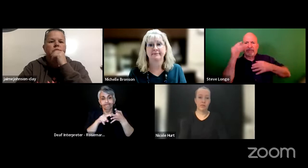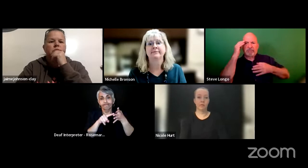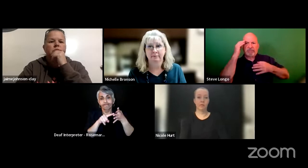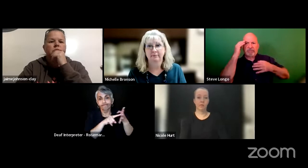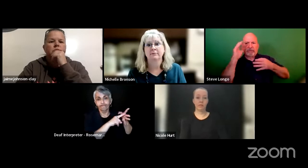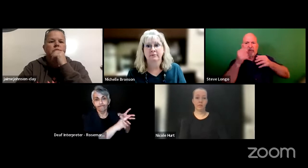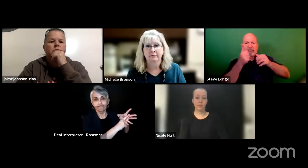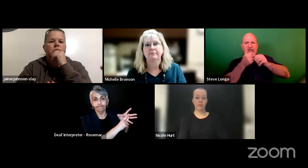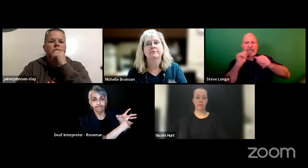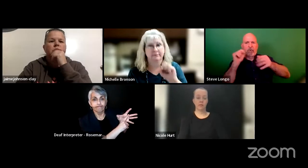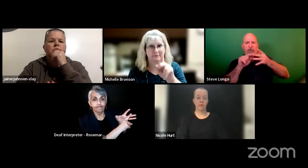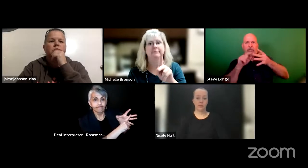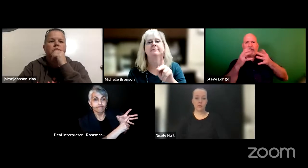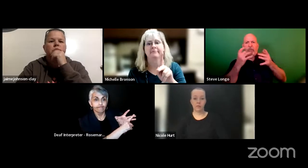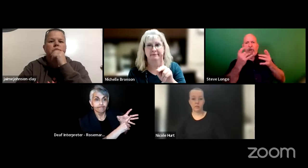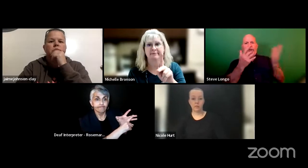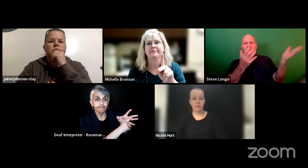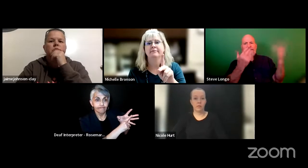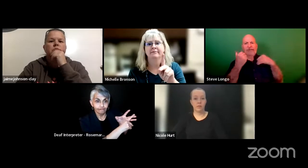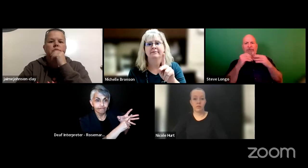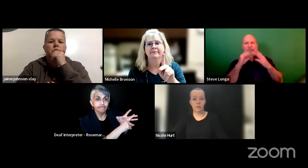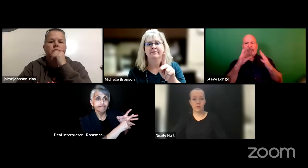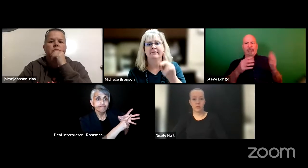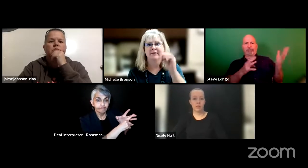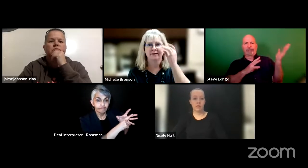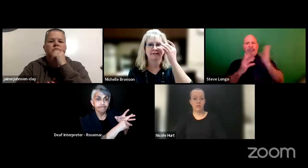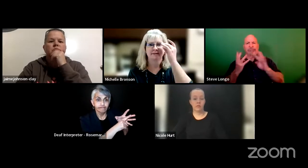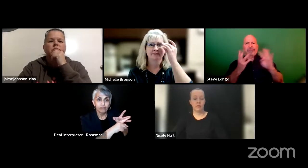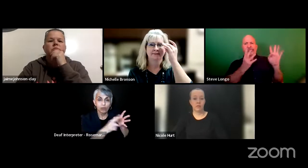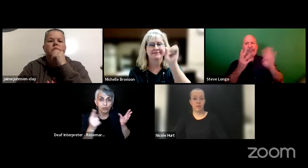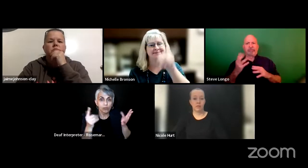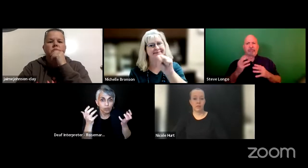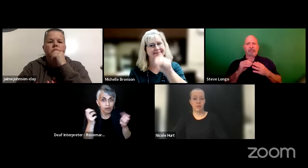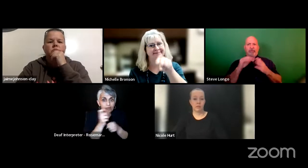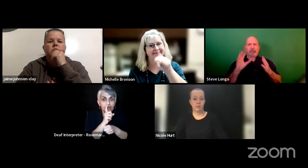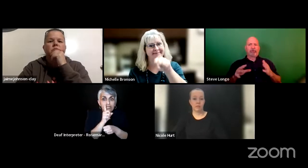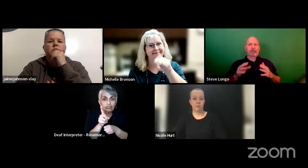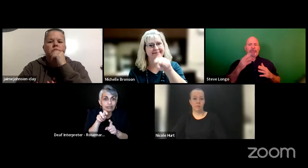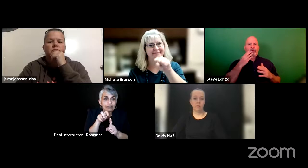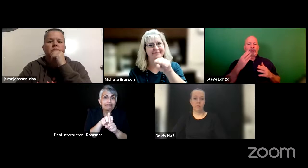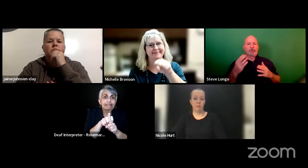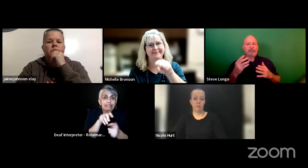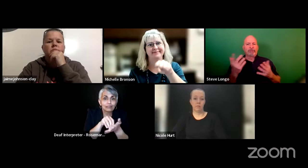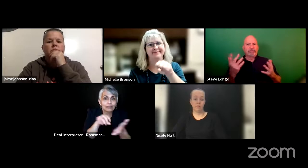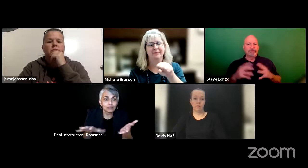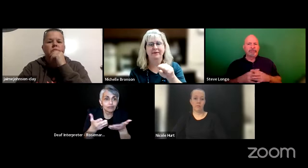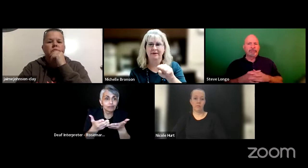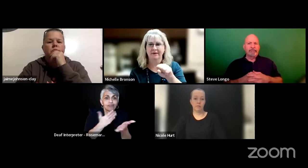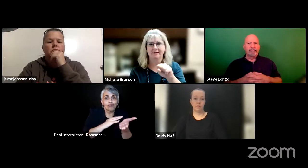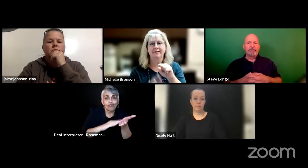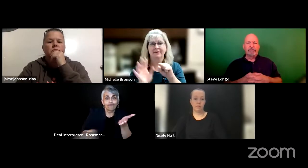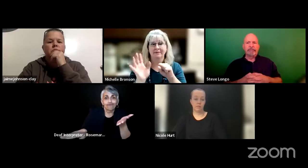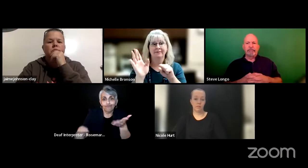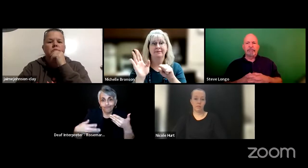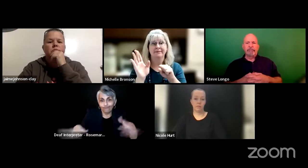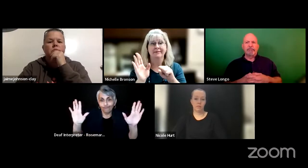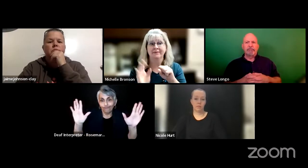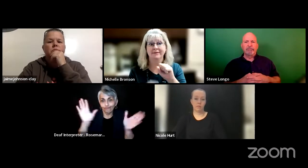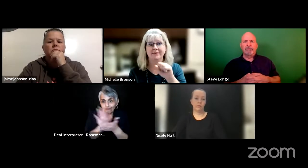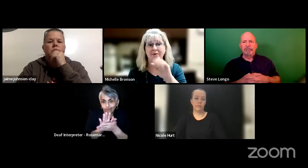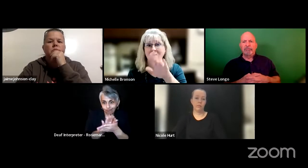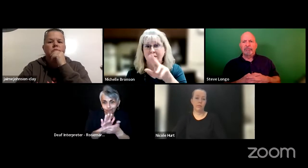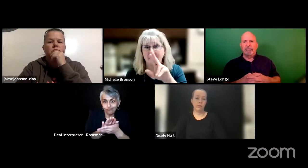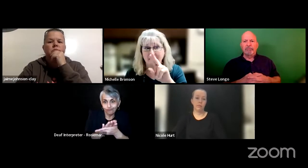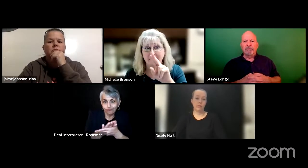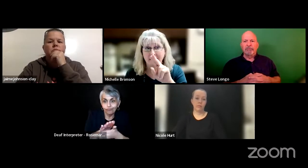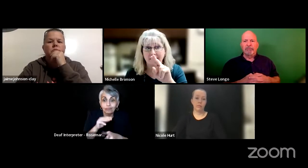Just so you know, the college students are on break that second week of the month. So we want to avoid that